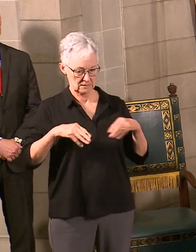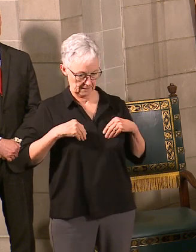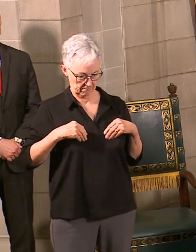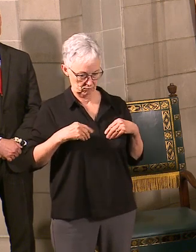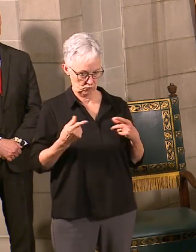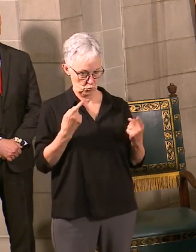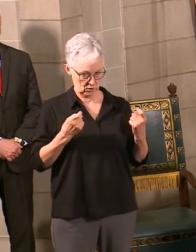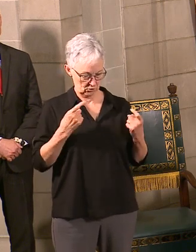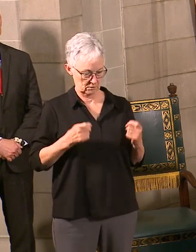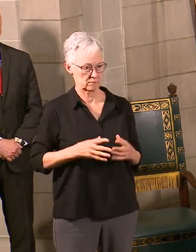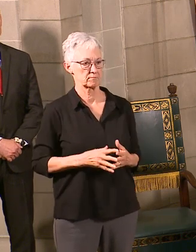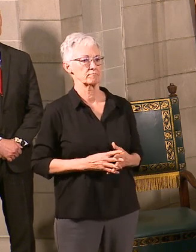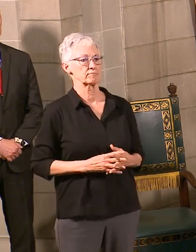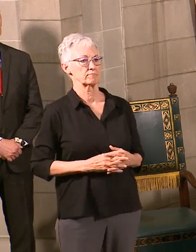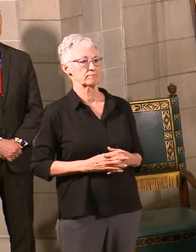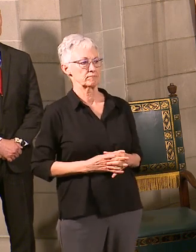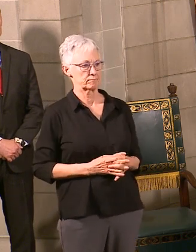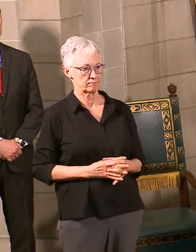answers.